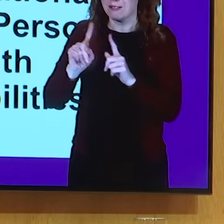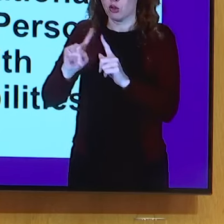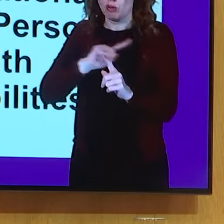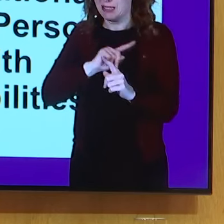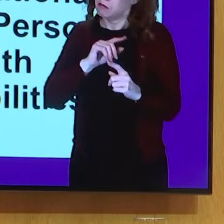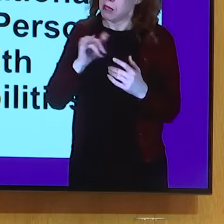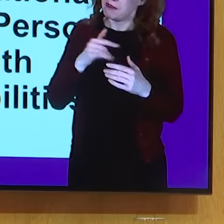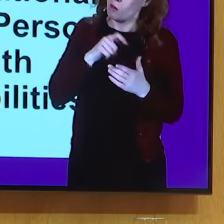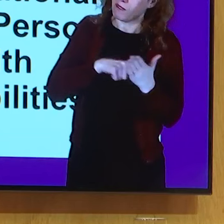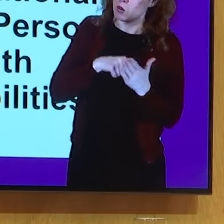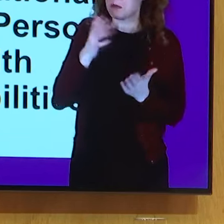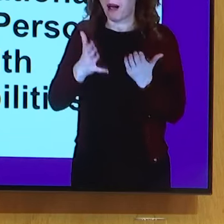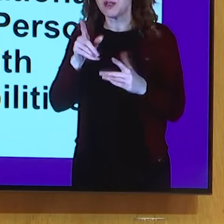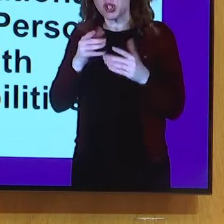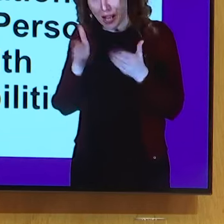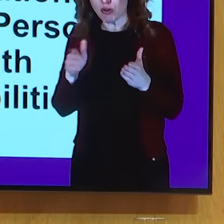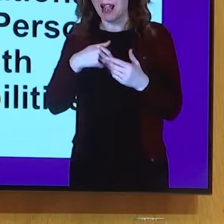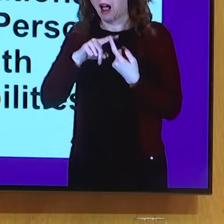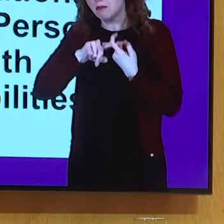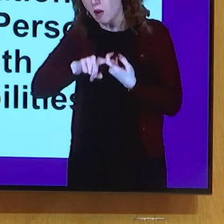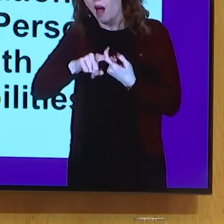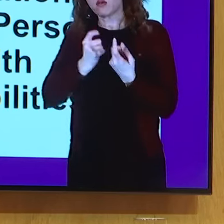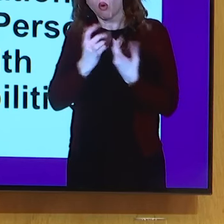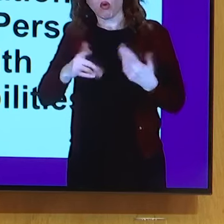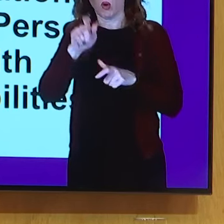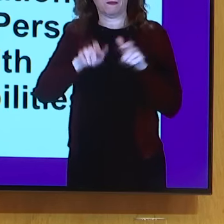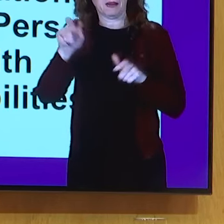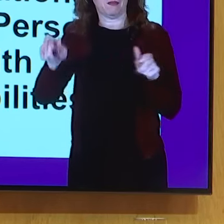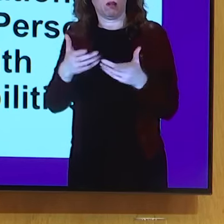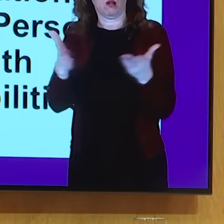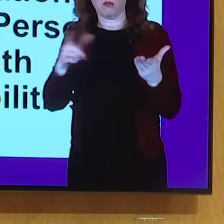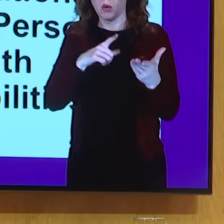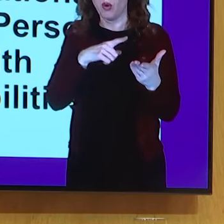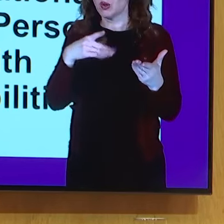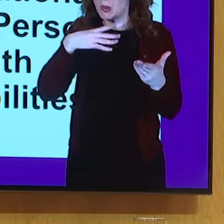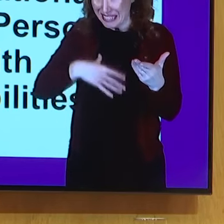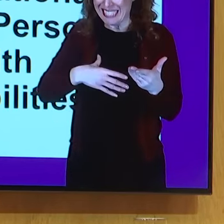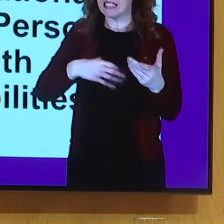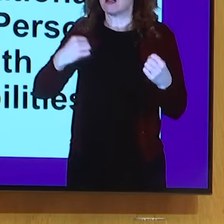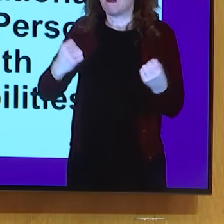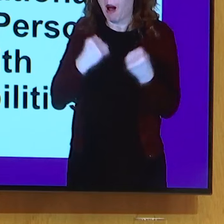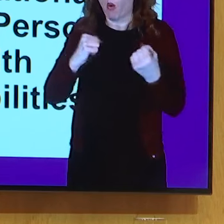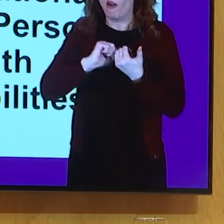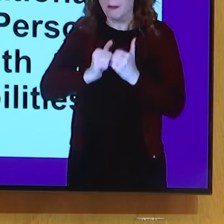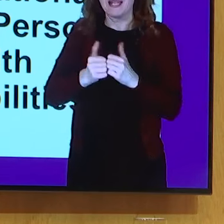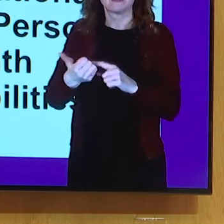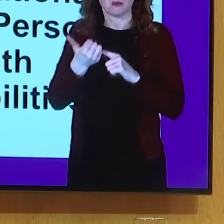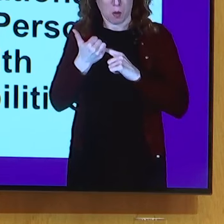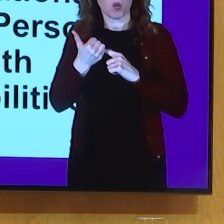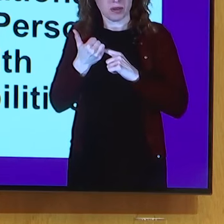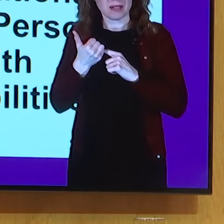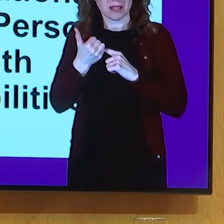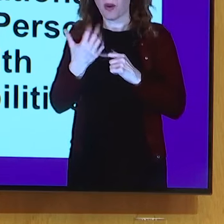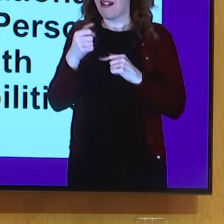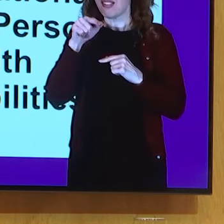But in general, I have lent a lot on people, because you really do need the power of peer support. And so to have that peer support,